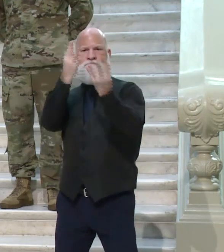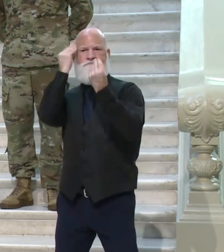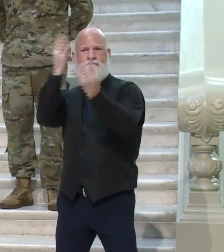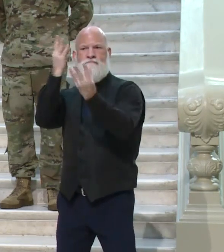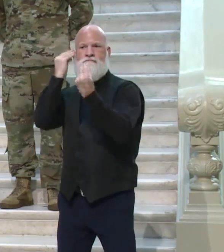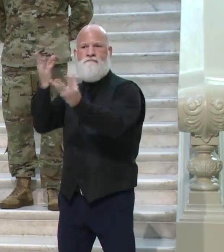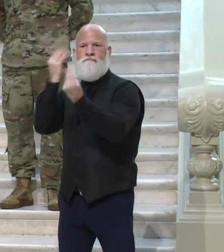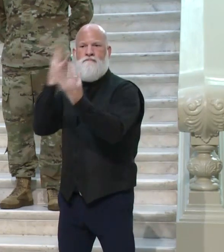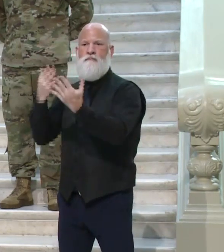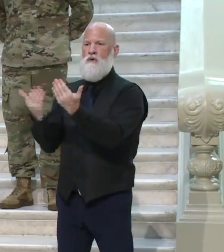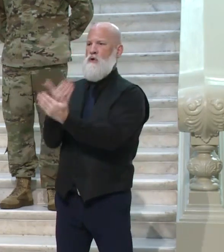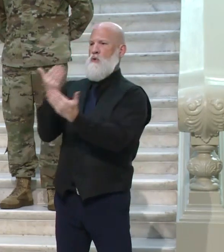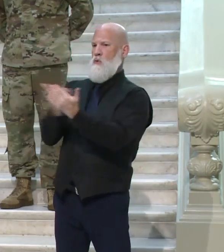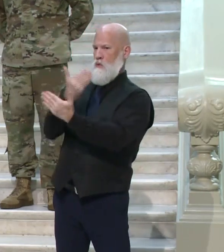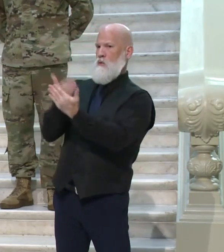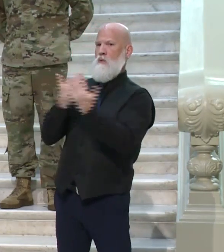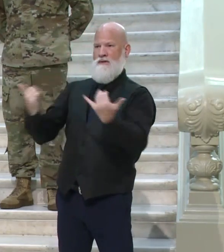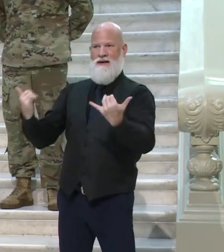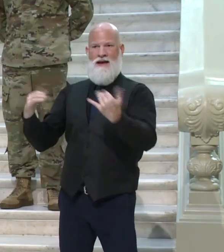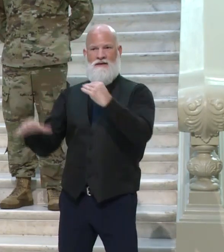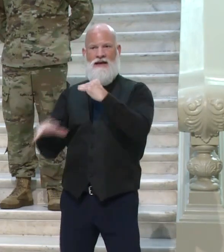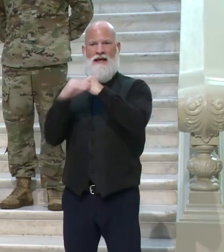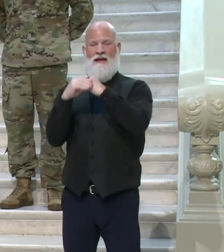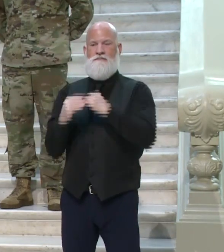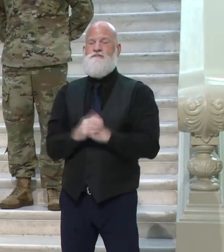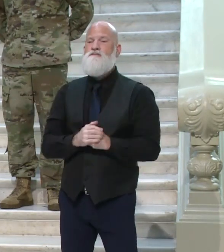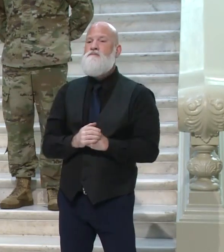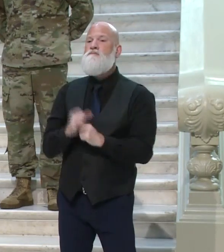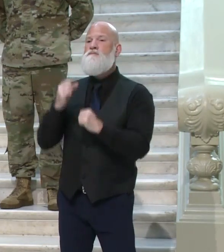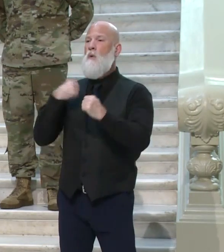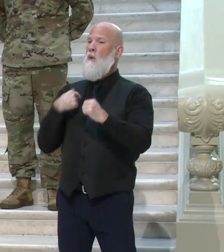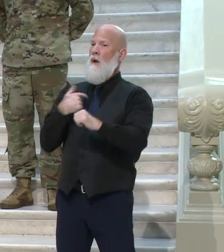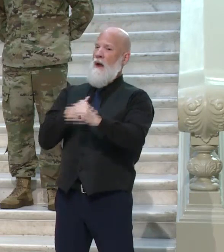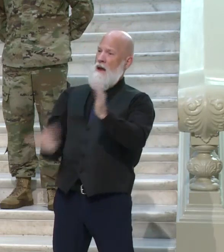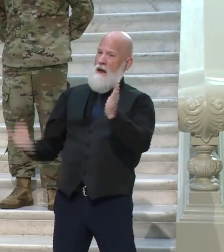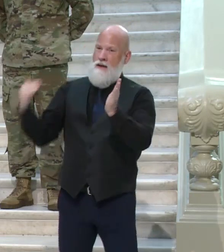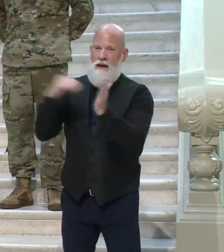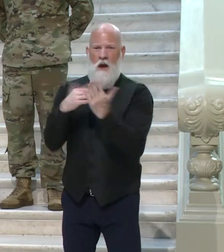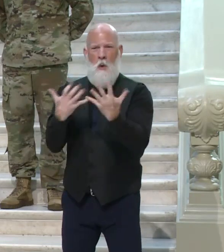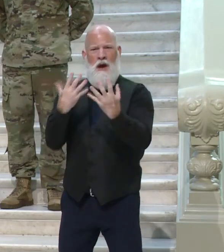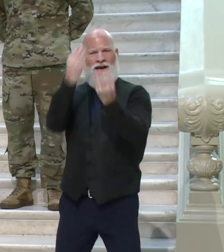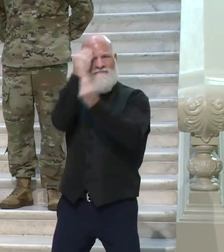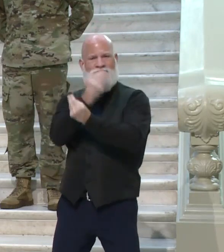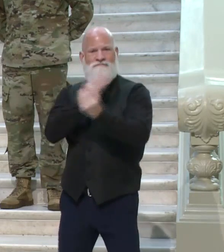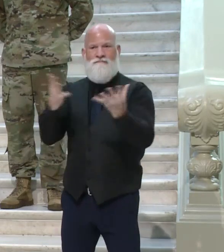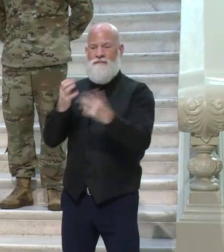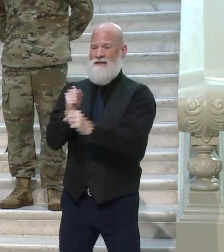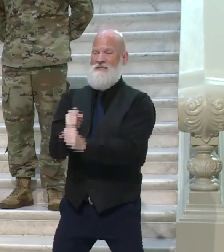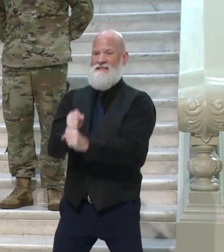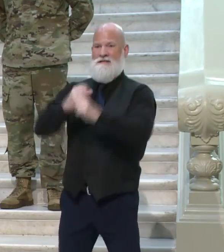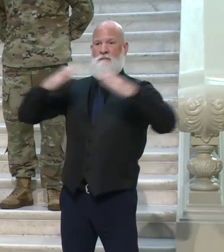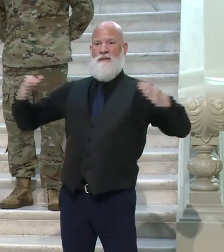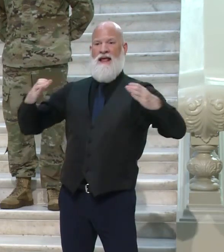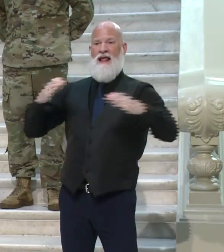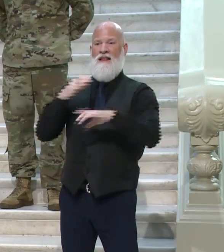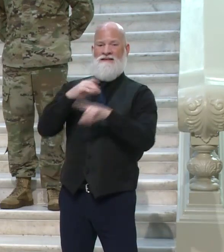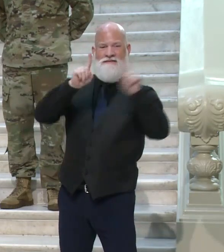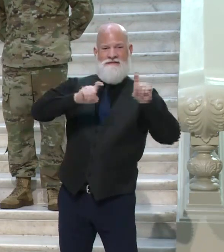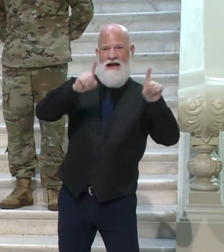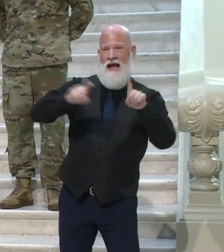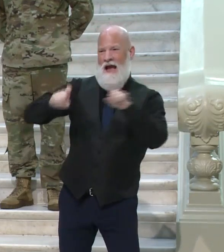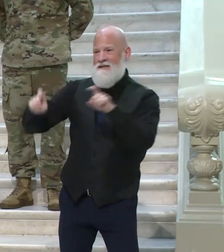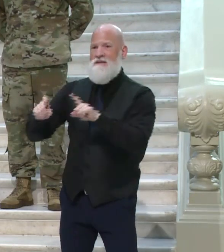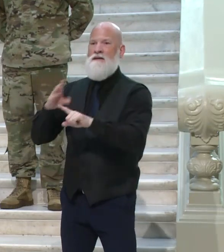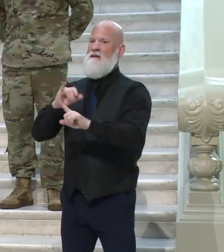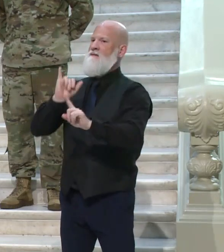I've said many times, the expansion of testing is key in our fight against COVID-19. For weeks, the state